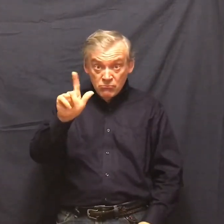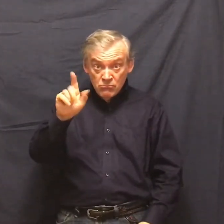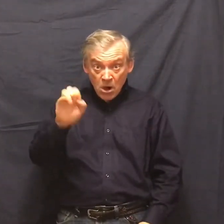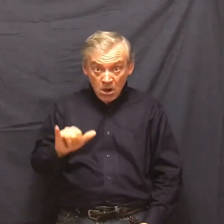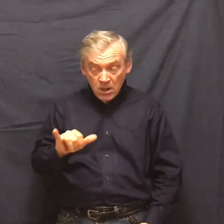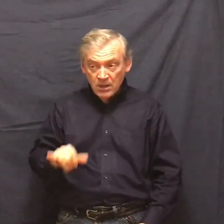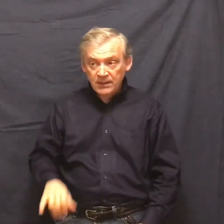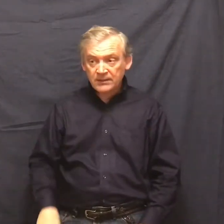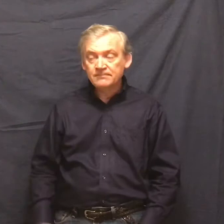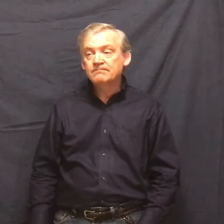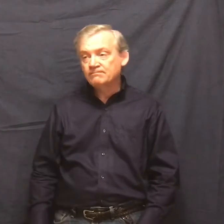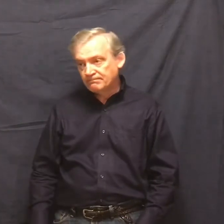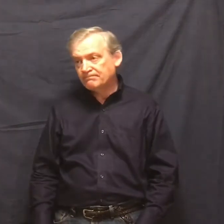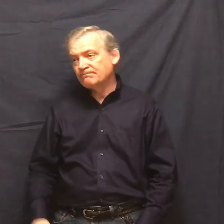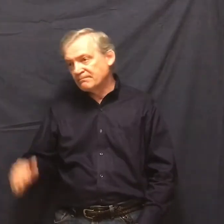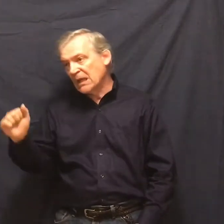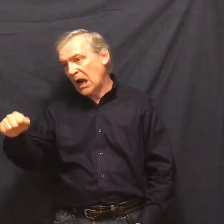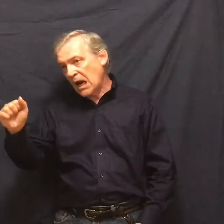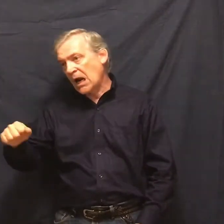"That's what the boss says."